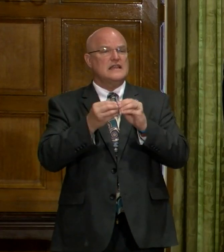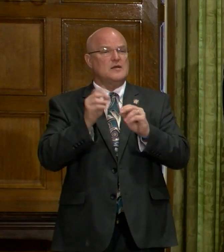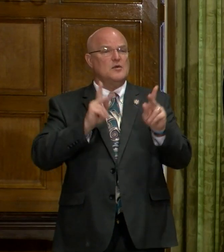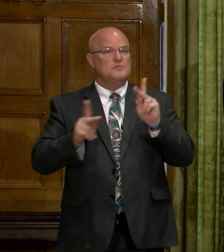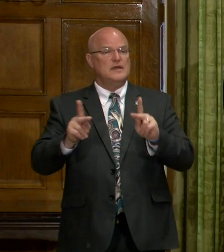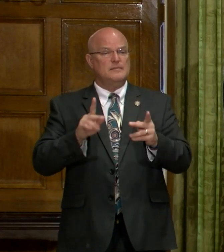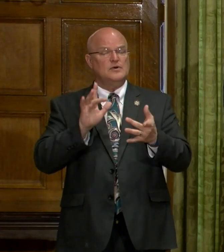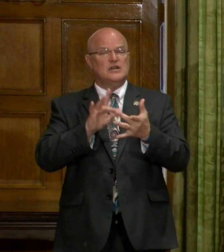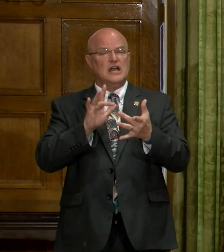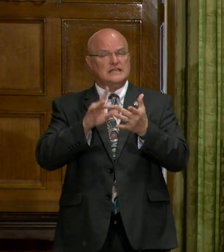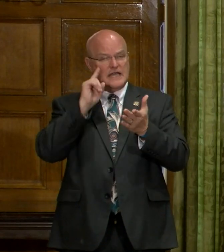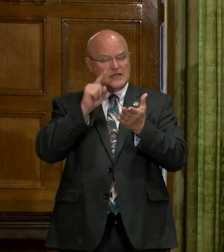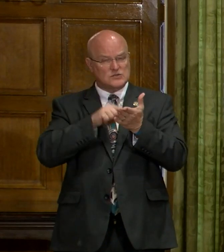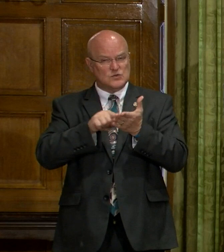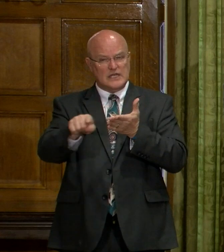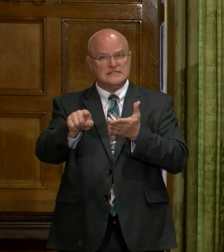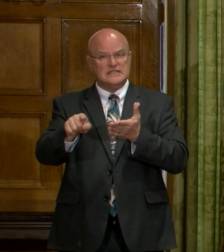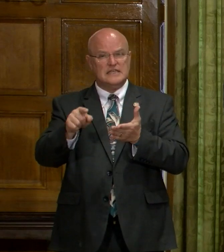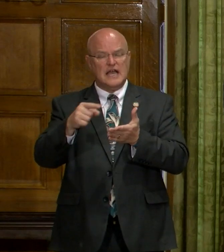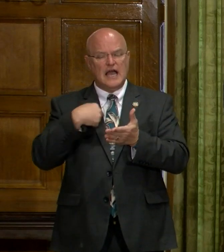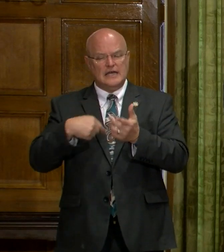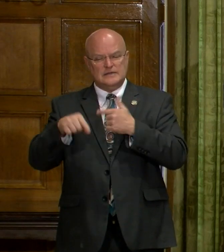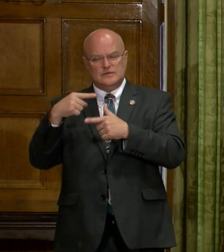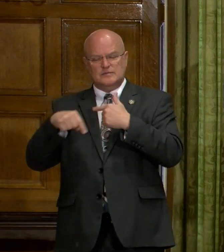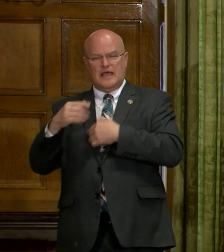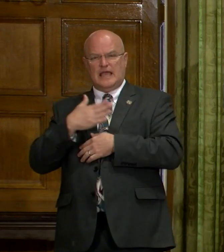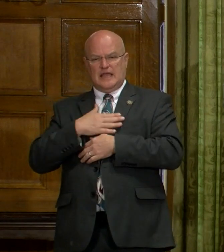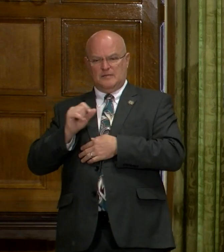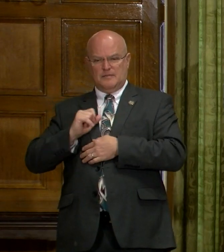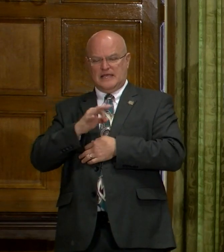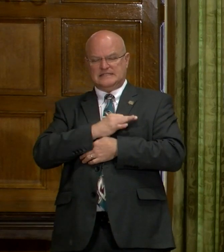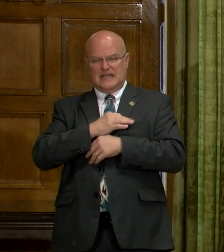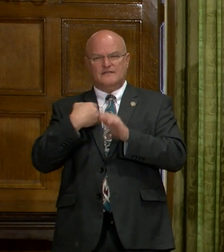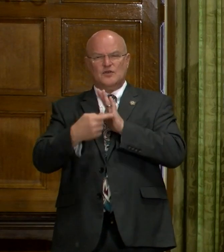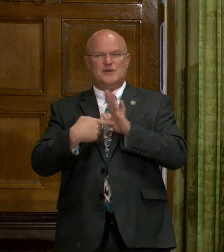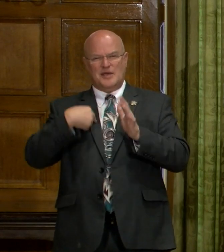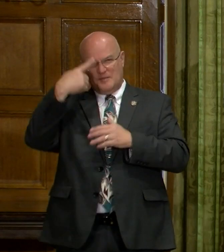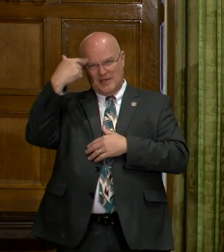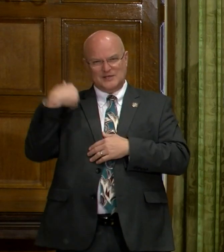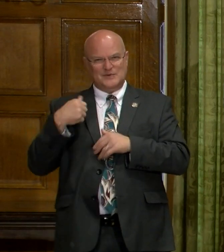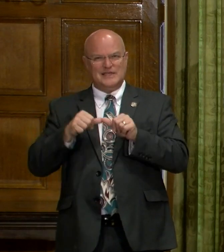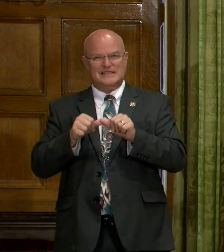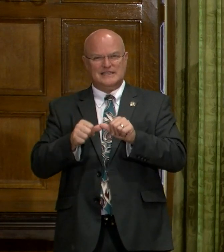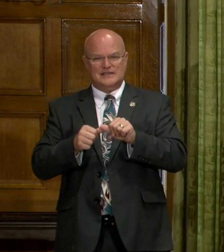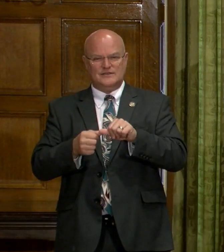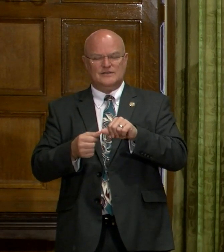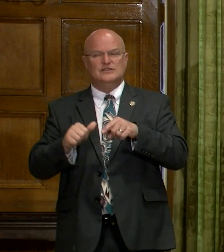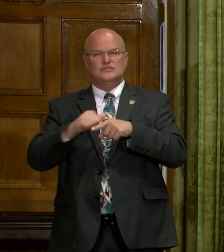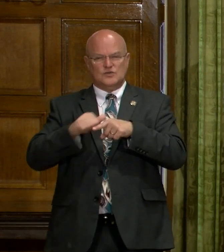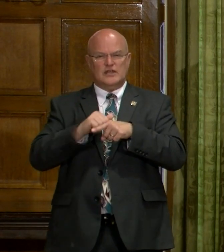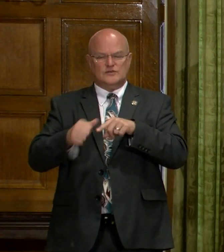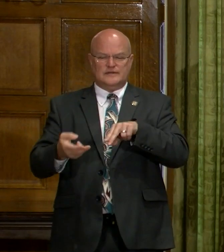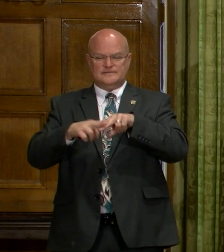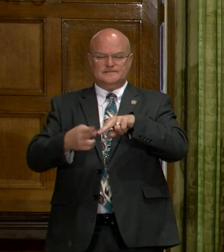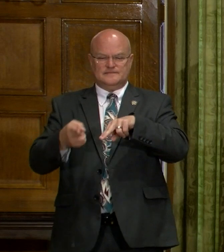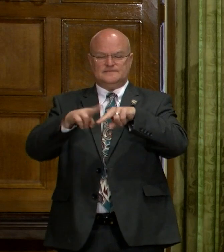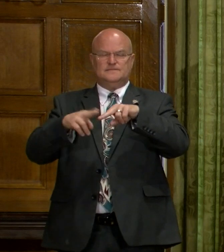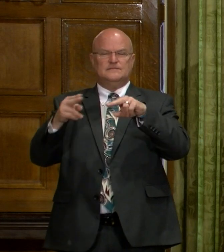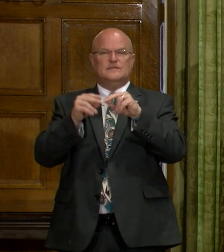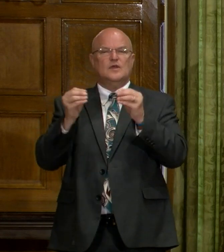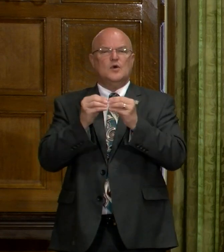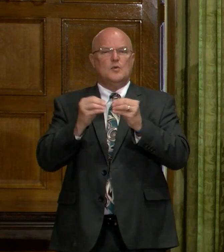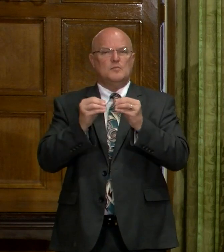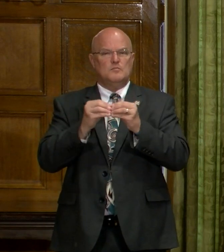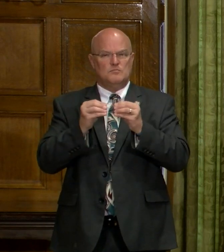of people doing contact tracing. I went back and my staff corrected me because we continue to train